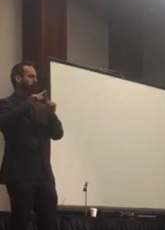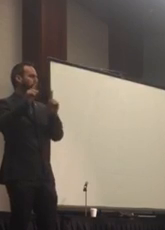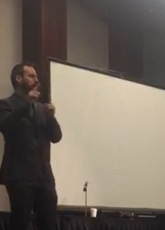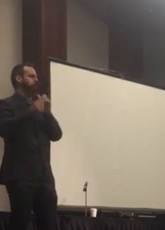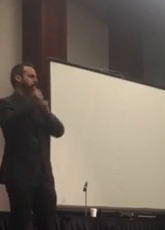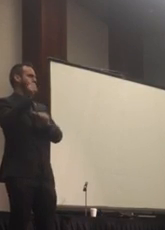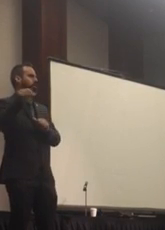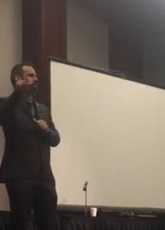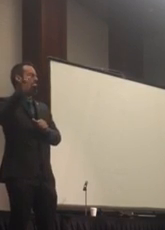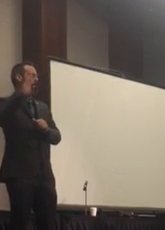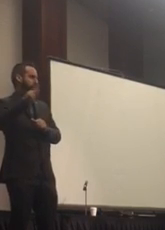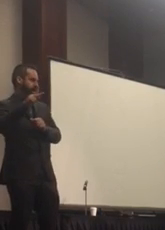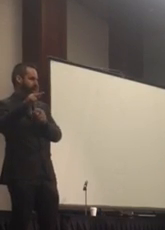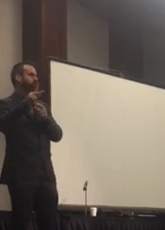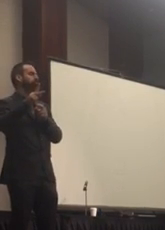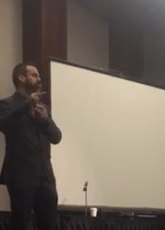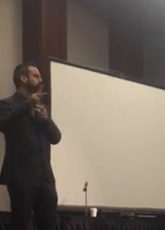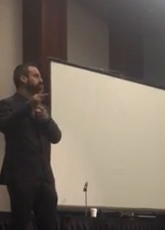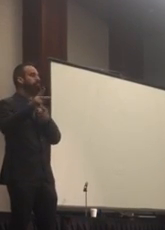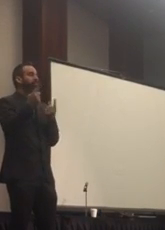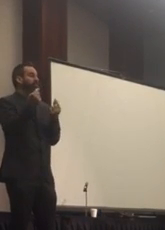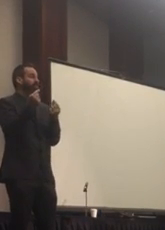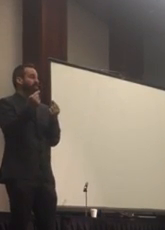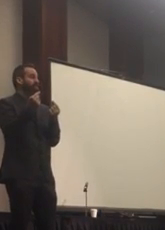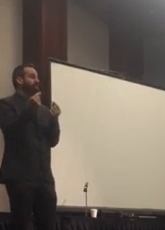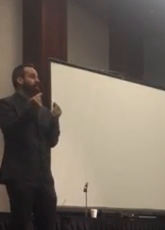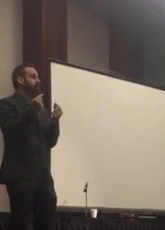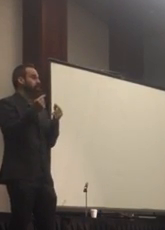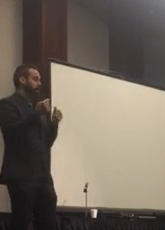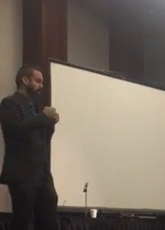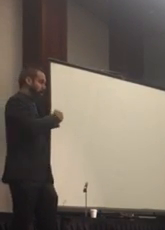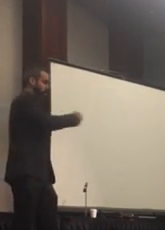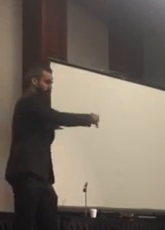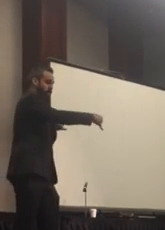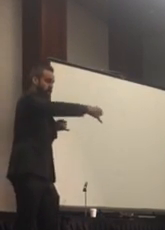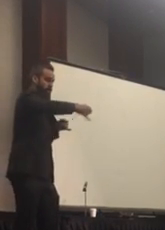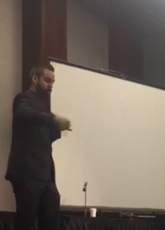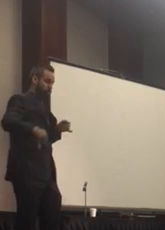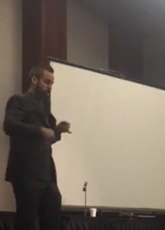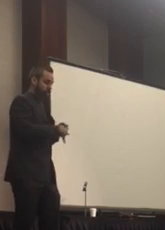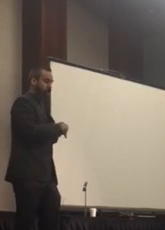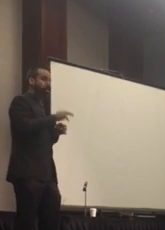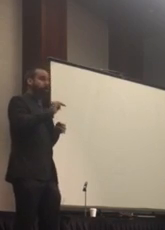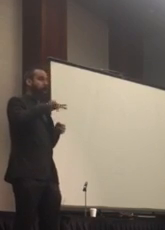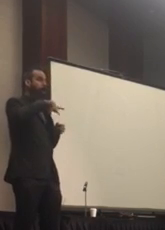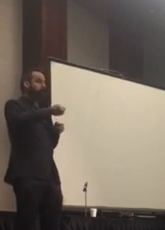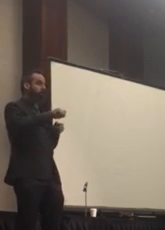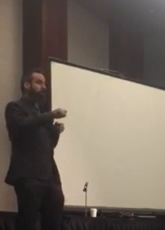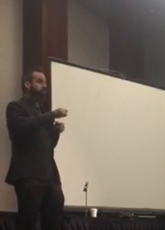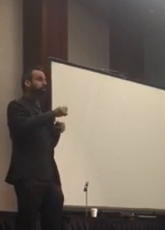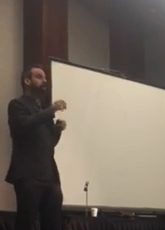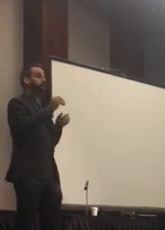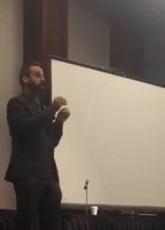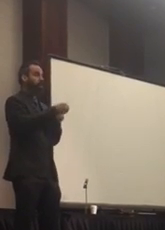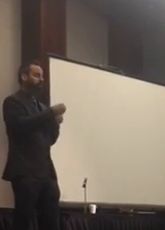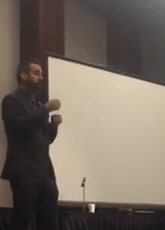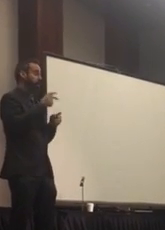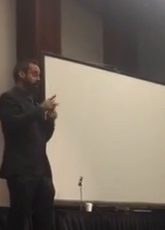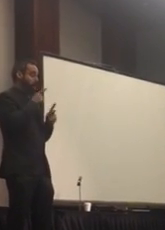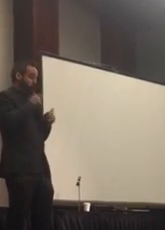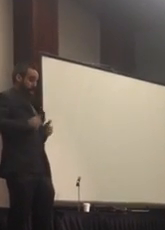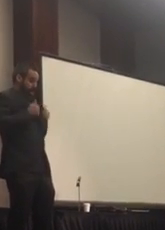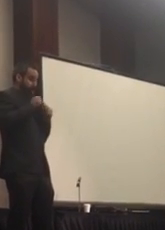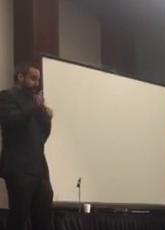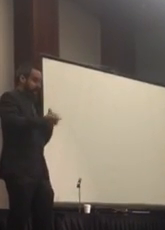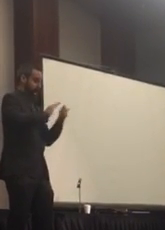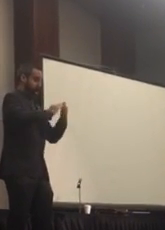principally, banks, commercial banks, would draw red lines literally on maps in loan offices, and anybody who lived within the neighborhood